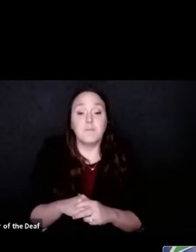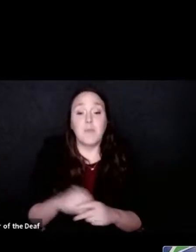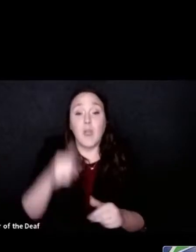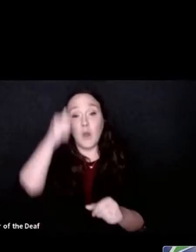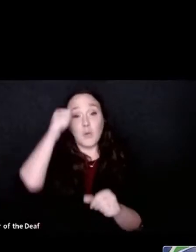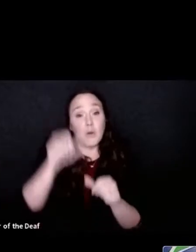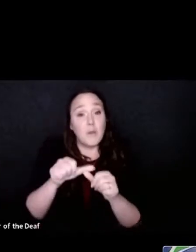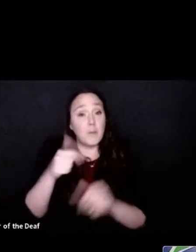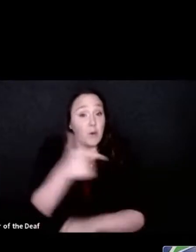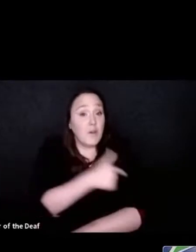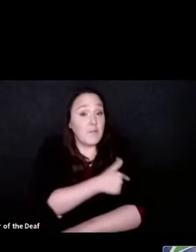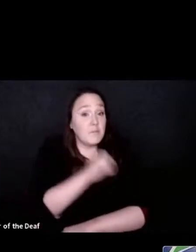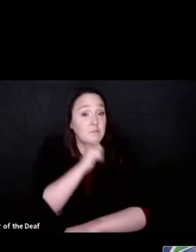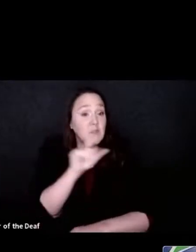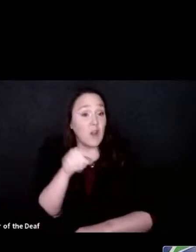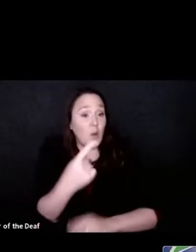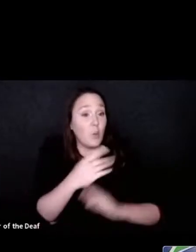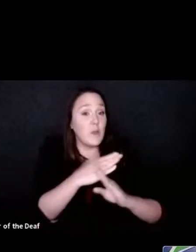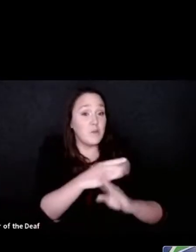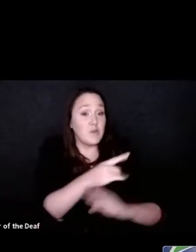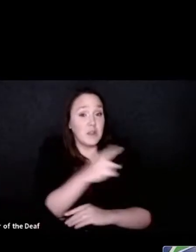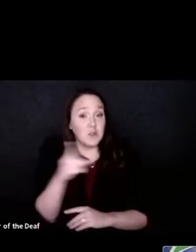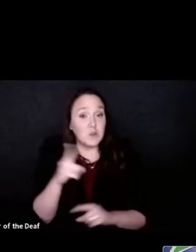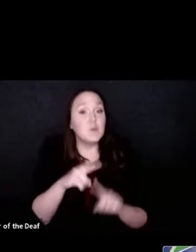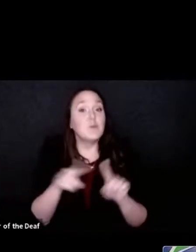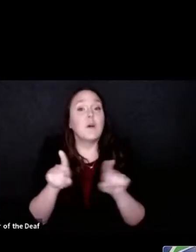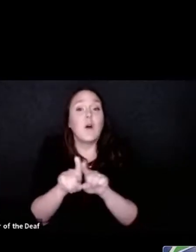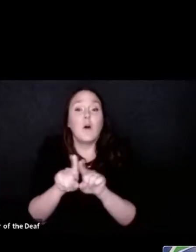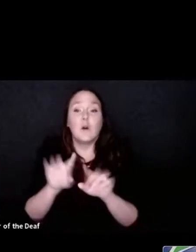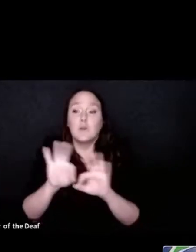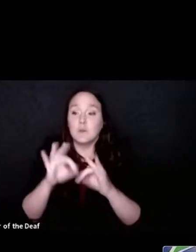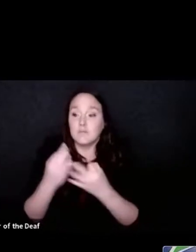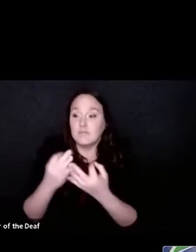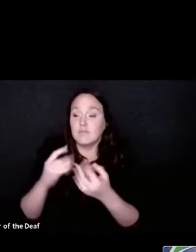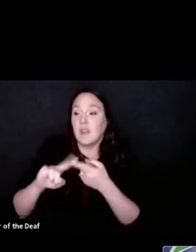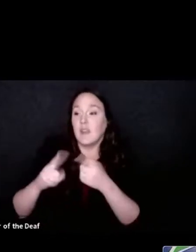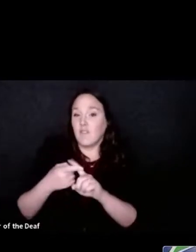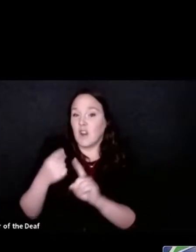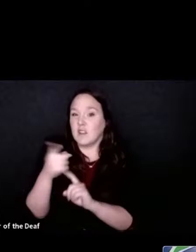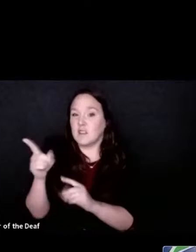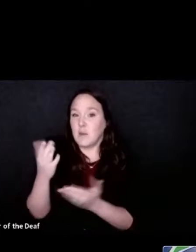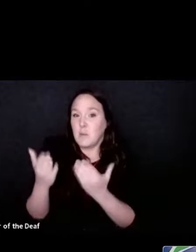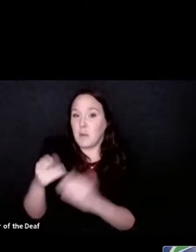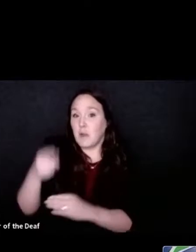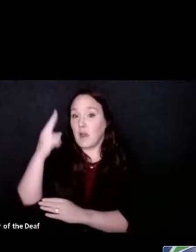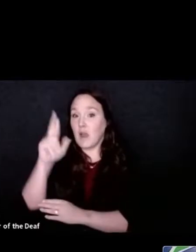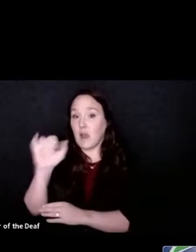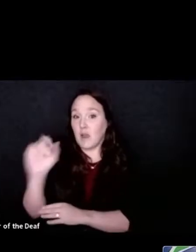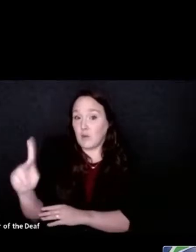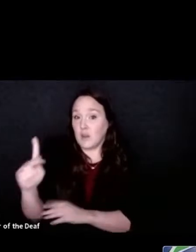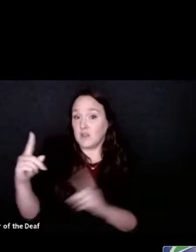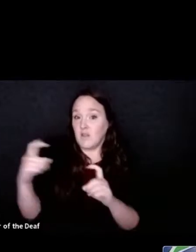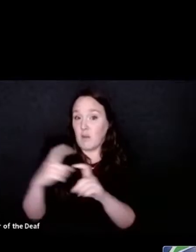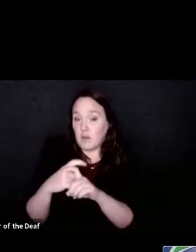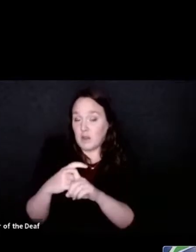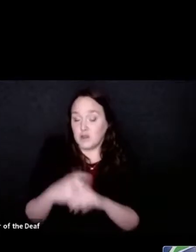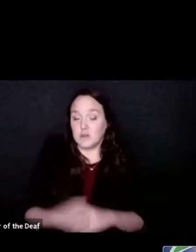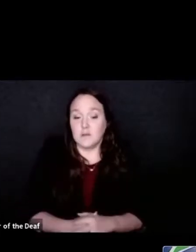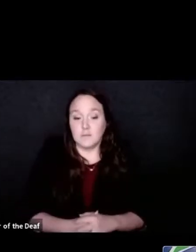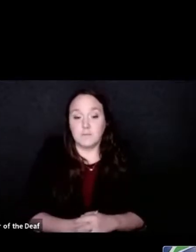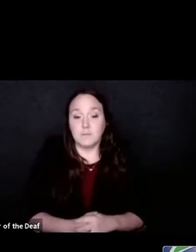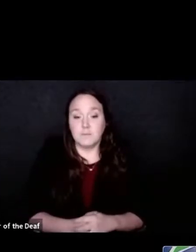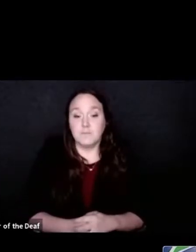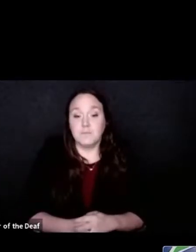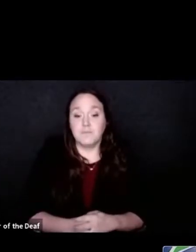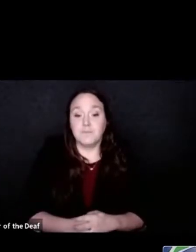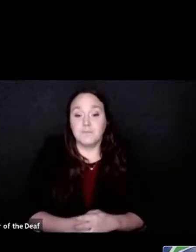not only protects you, but also your loved ones and friends who may be at higher risk of complications than you. And